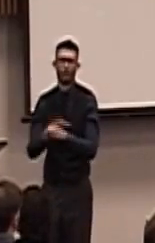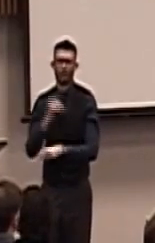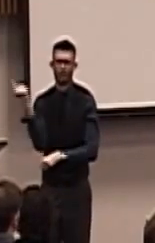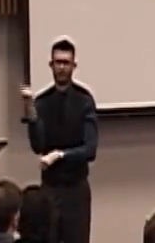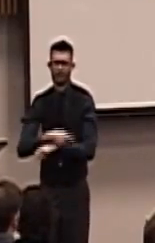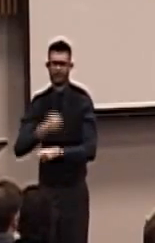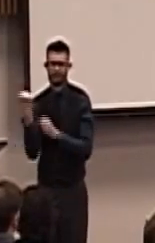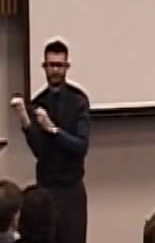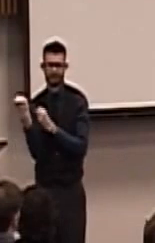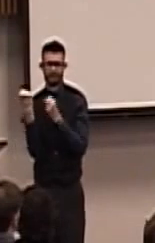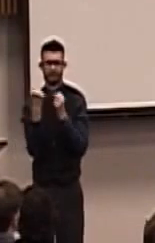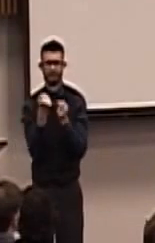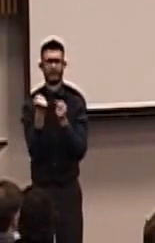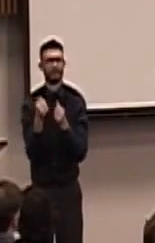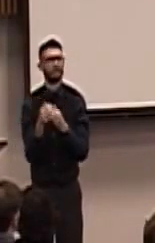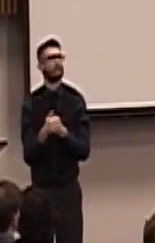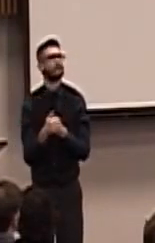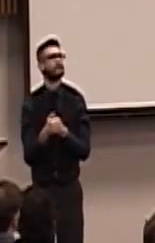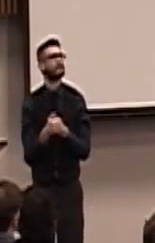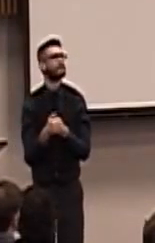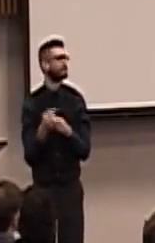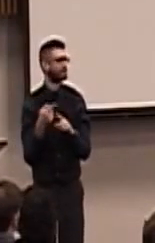from,